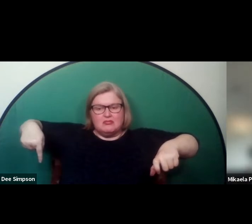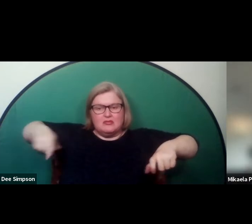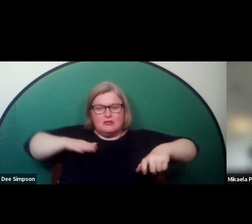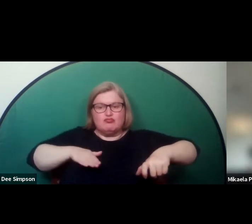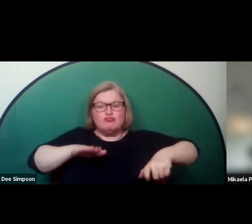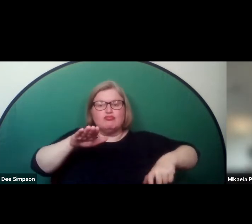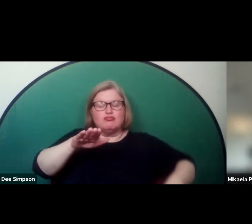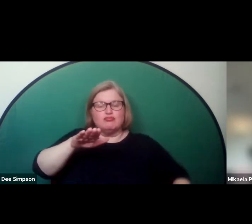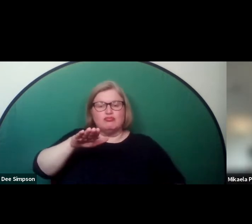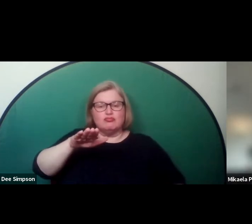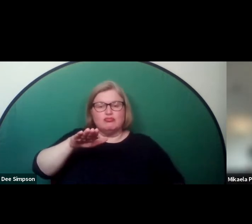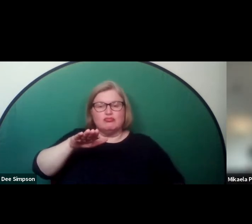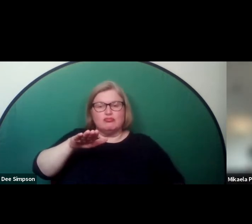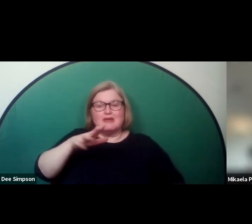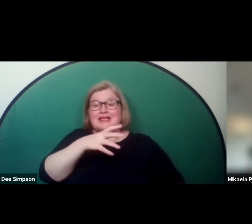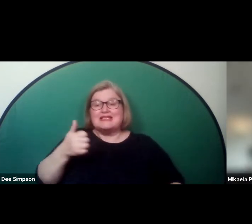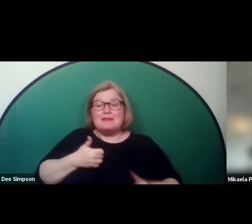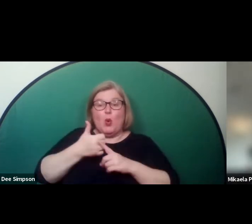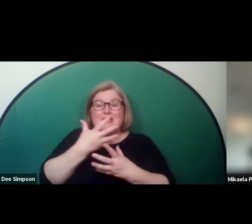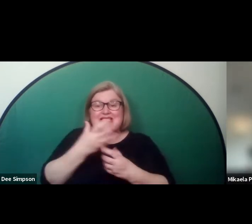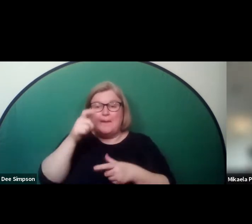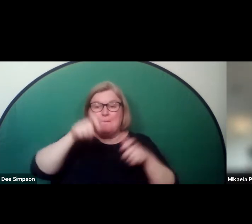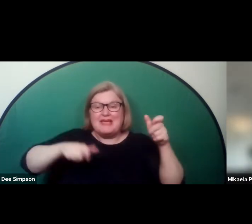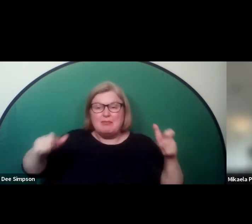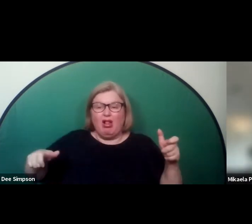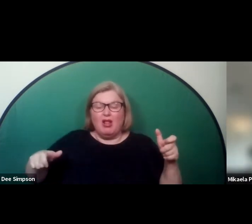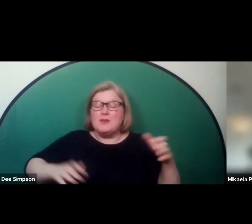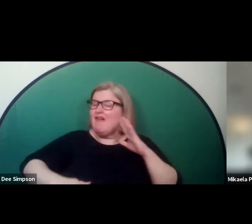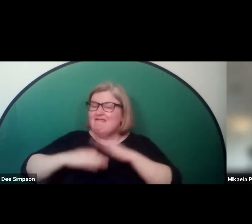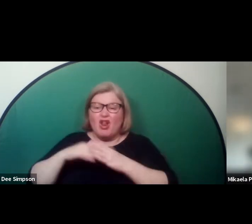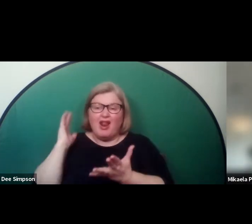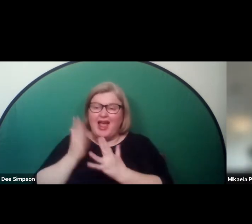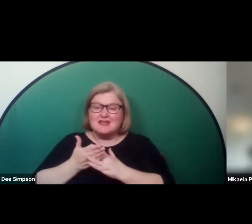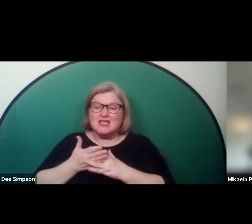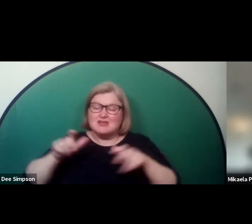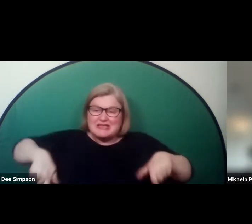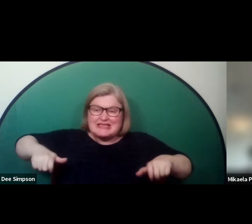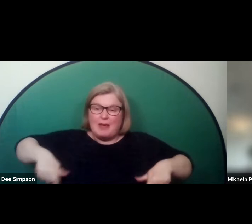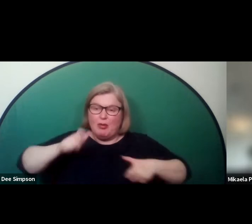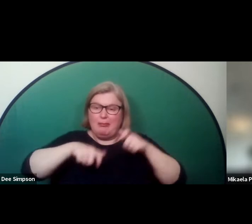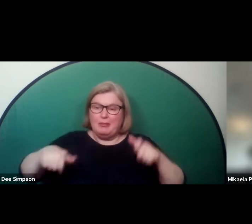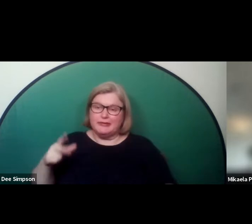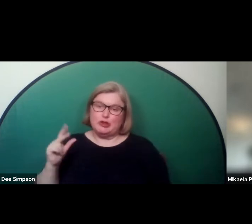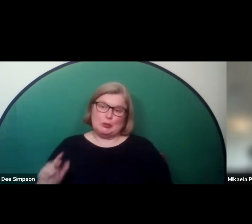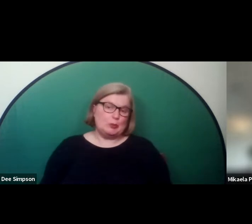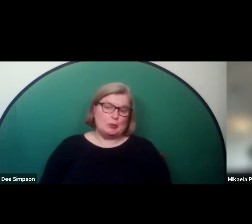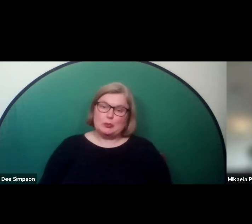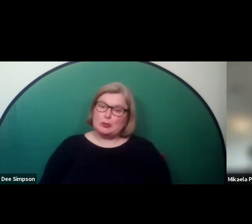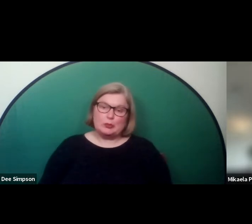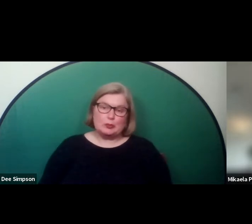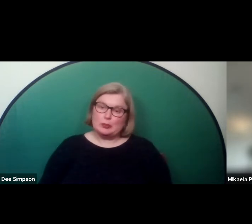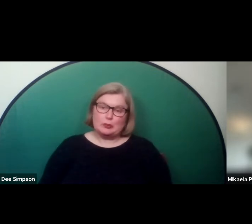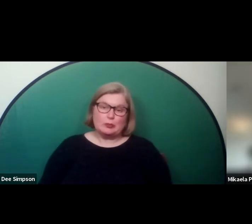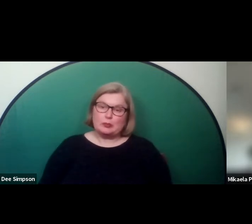interventions in the built environment may support some people, but they're not accessible for disabled people. We want to make sure that infrastructure